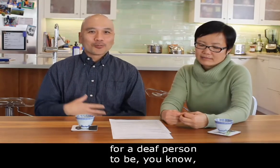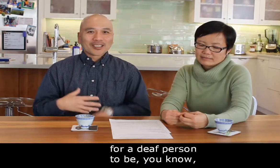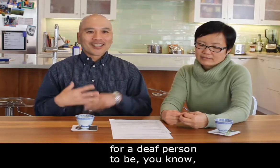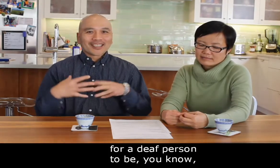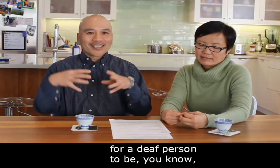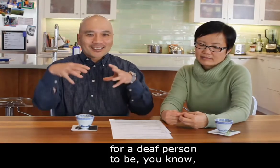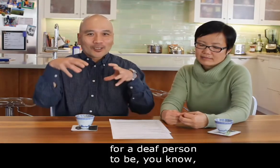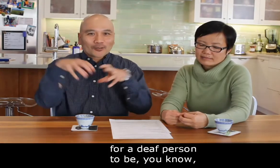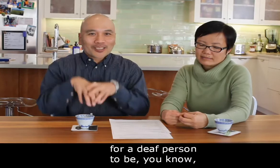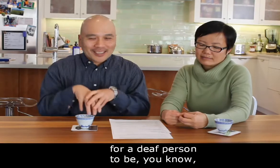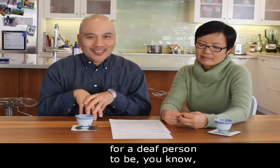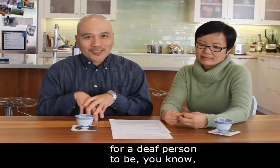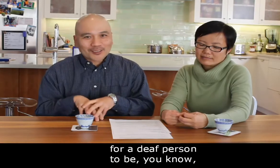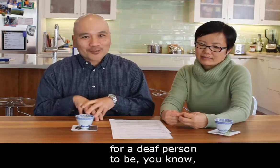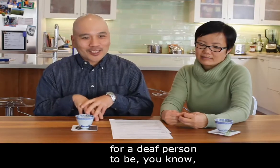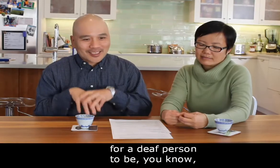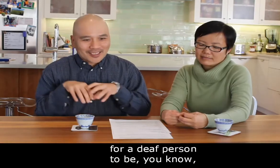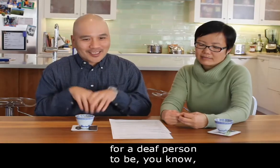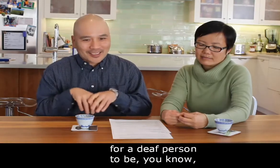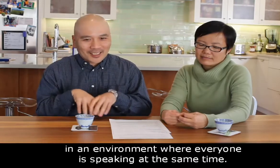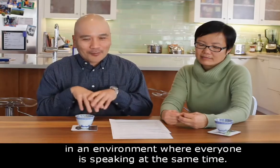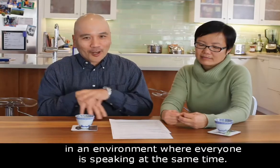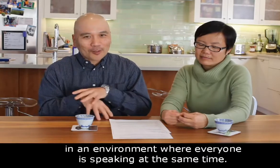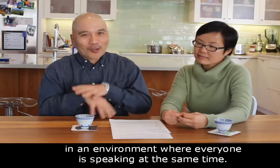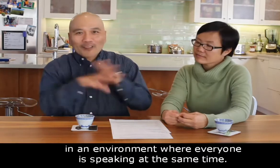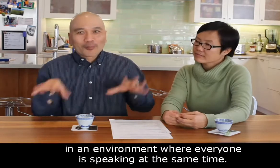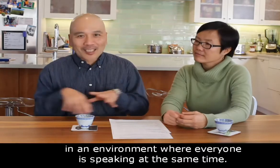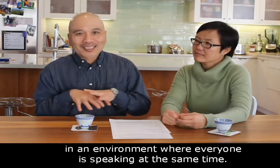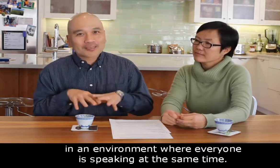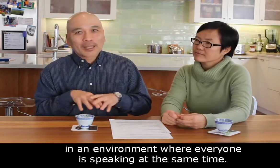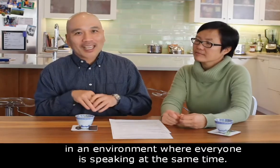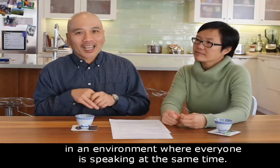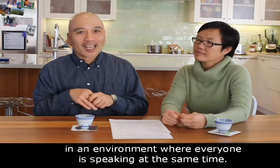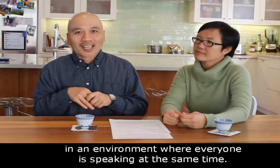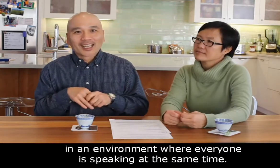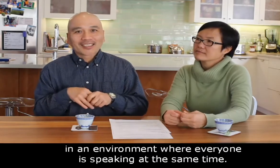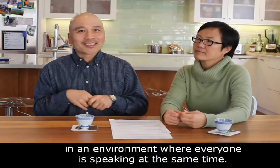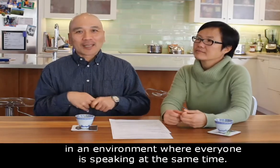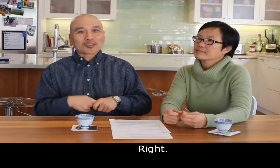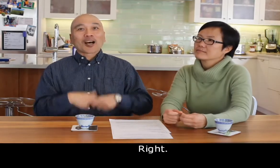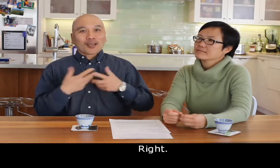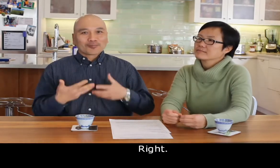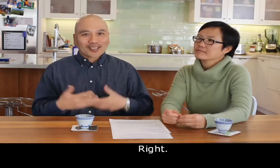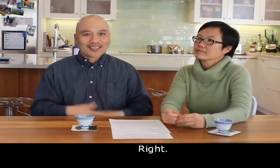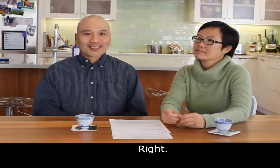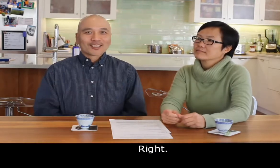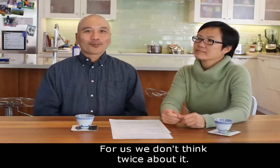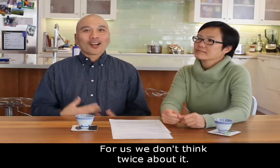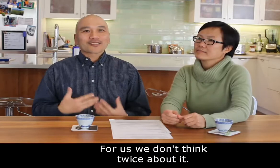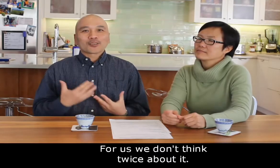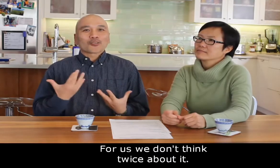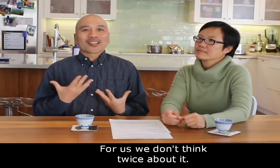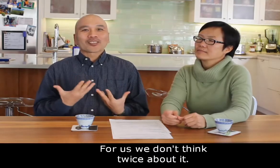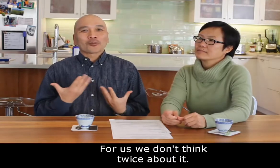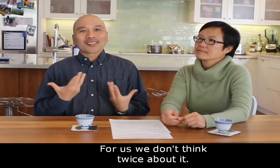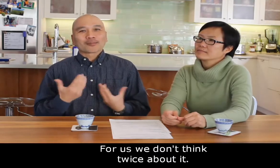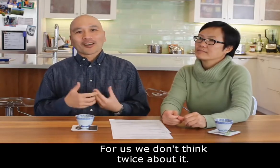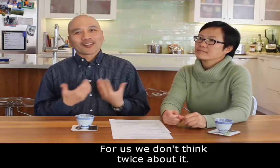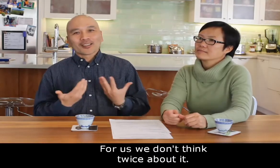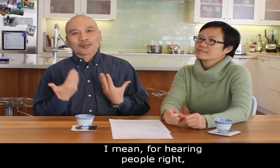be in an environment where everybody is speaking at the same time, right? For us, we don't think twice about it. I mean, for